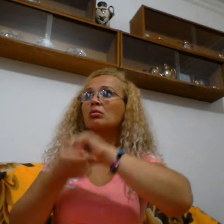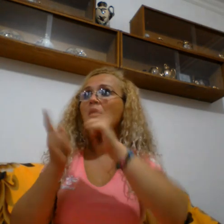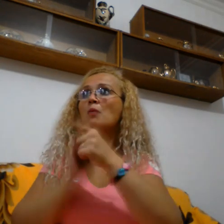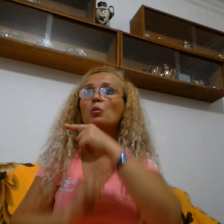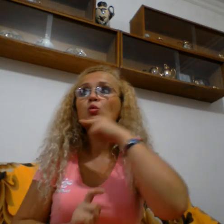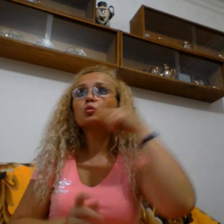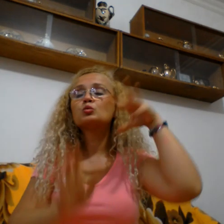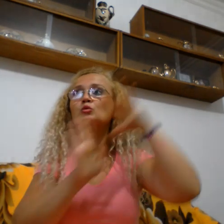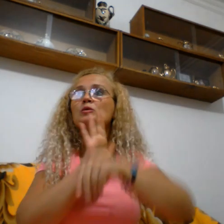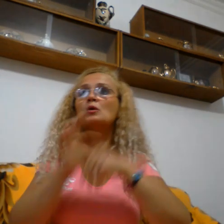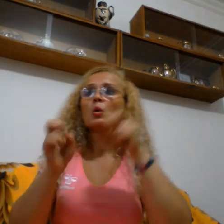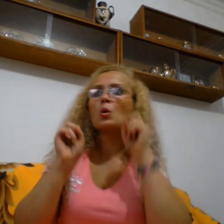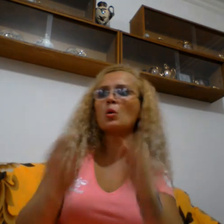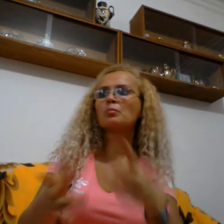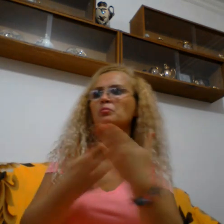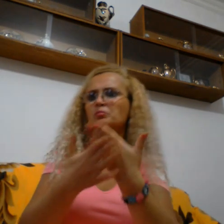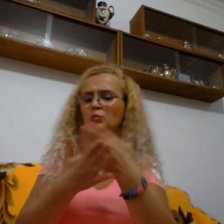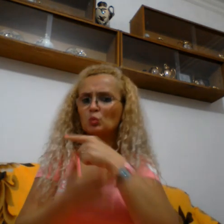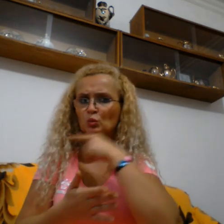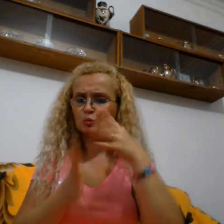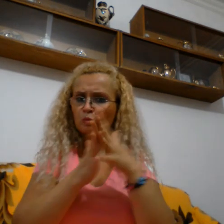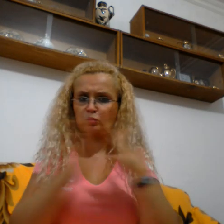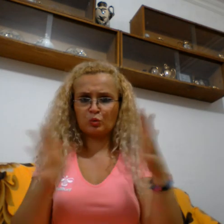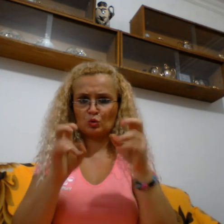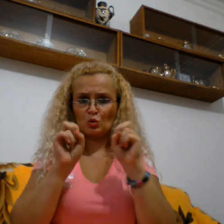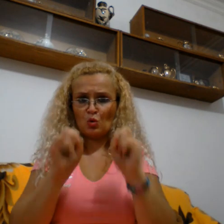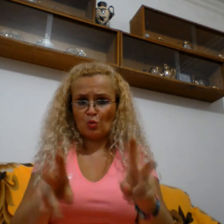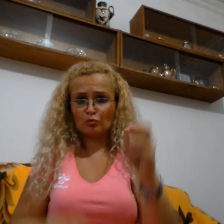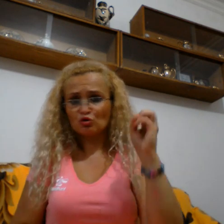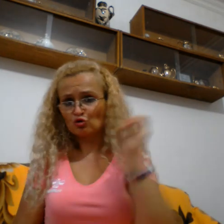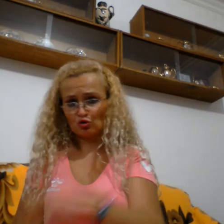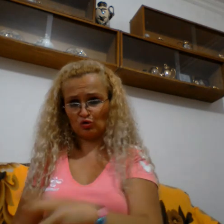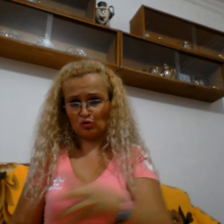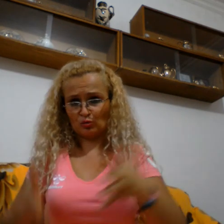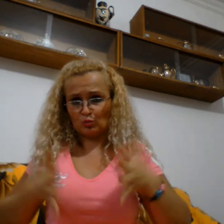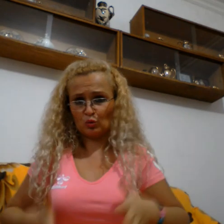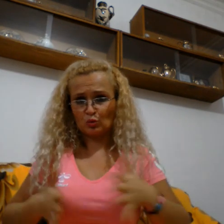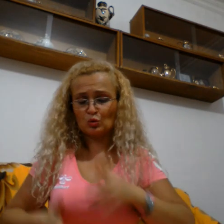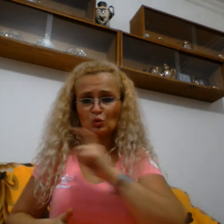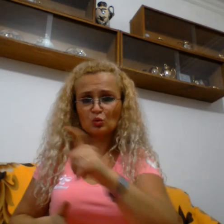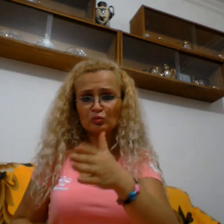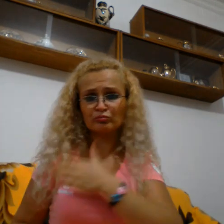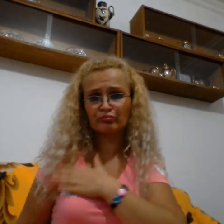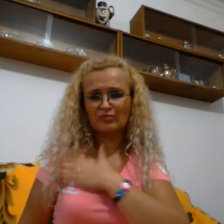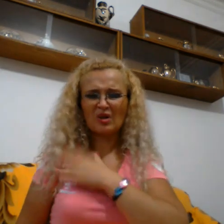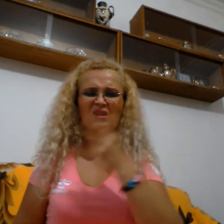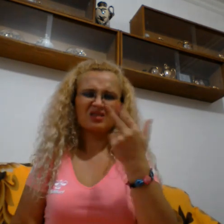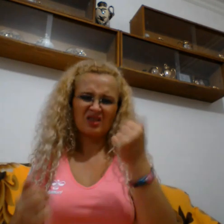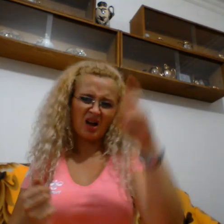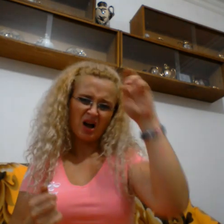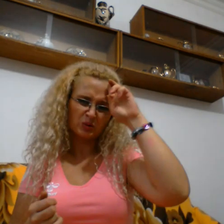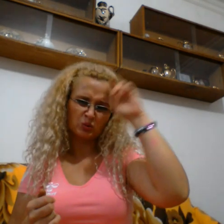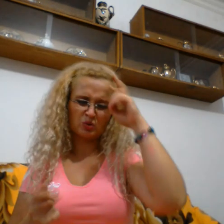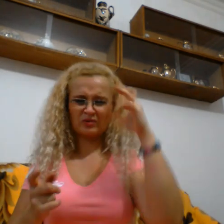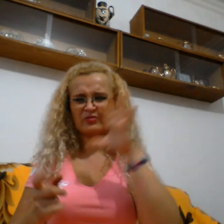And welcome back. That was a quick clip of some of that final training. The next crew getting ready to launch the space station currently undergoing